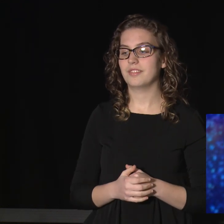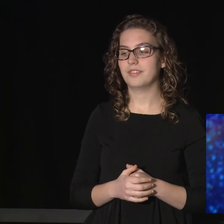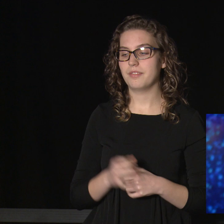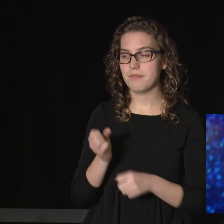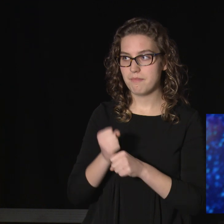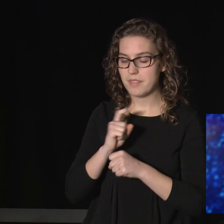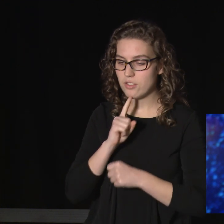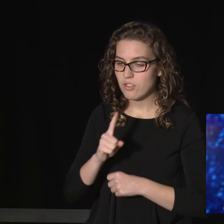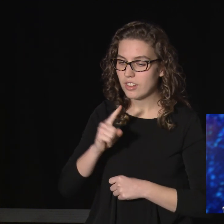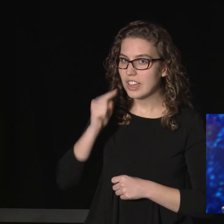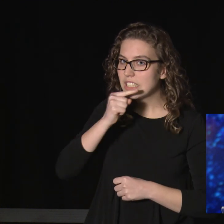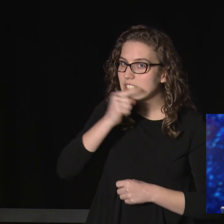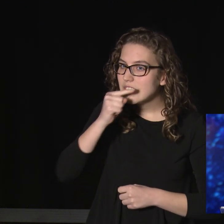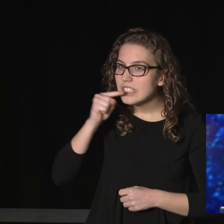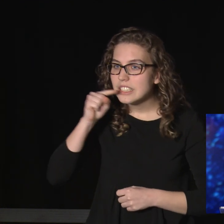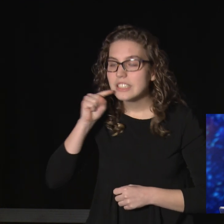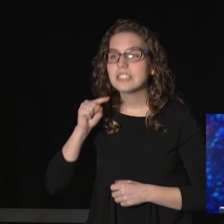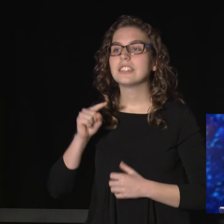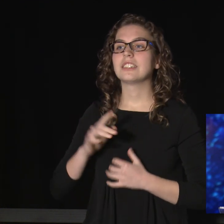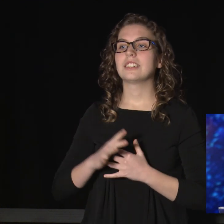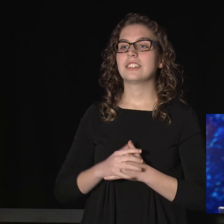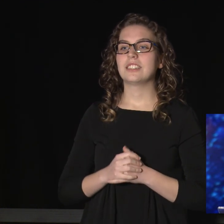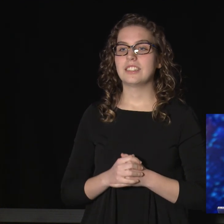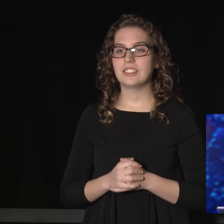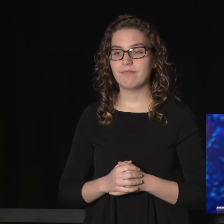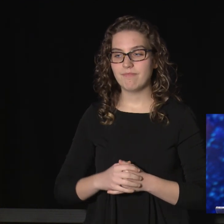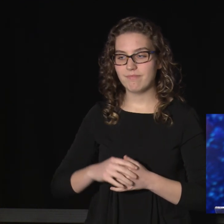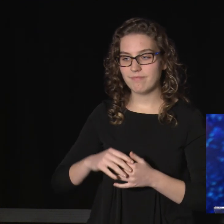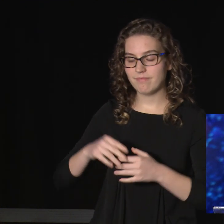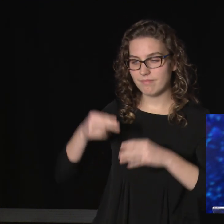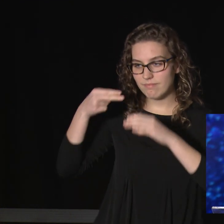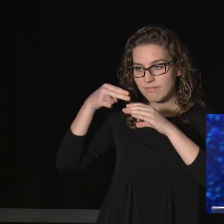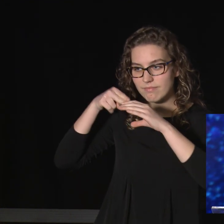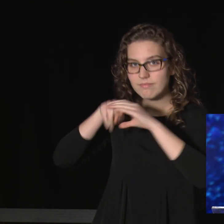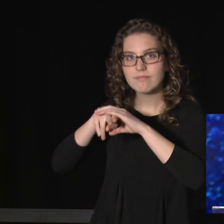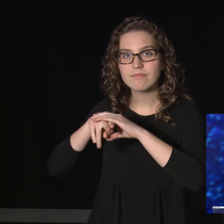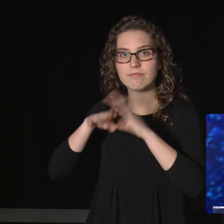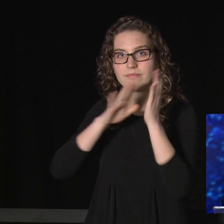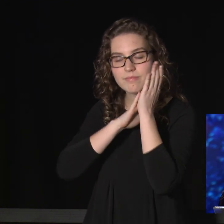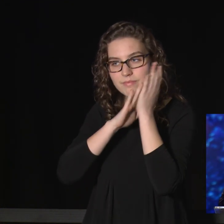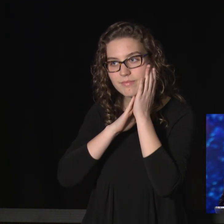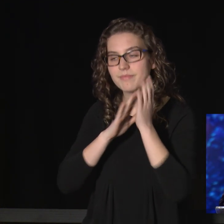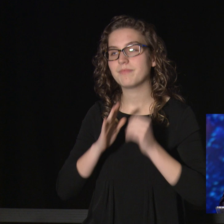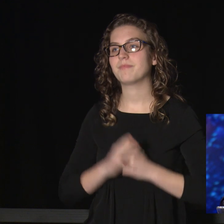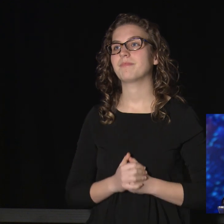Make sure they brush their teeth. Make sure they lay down in their beds.